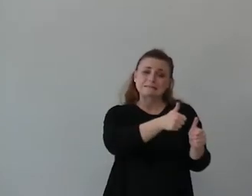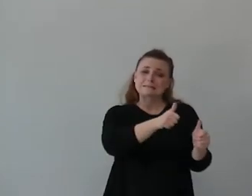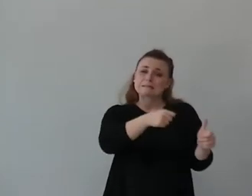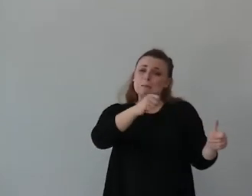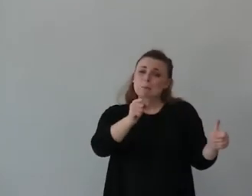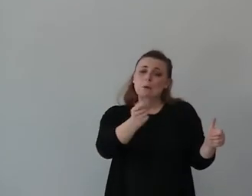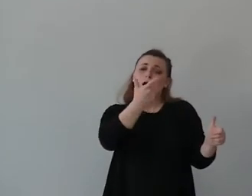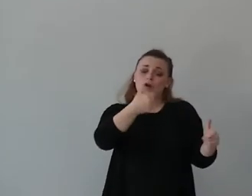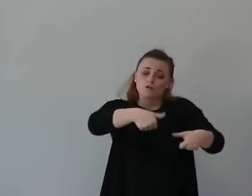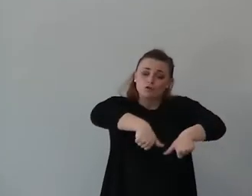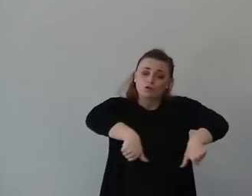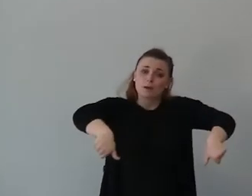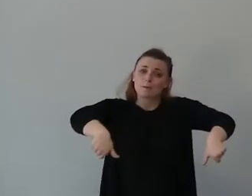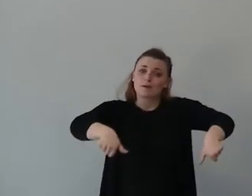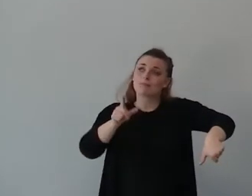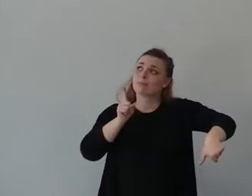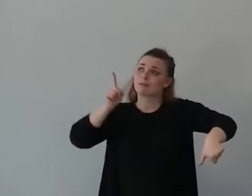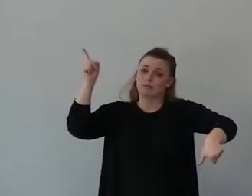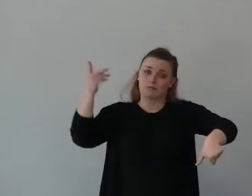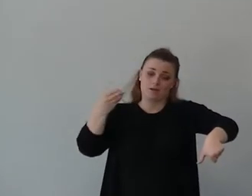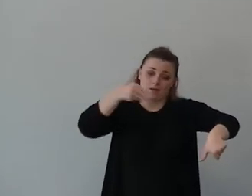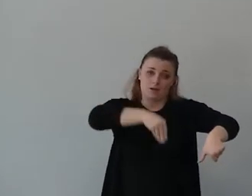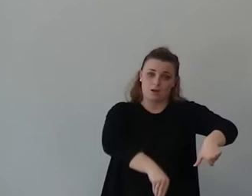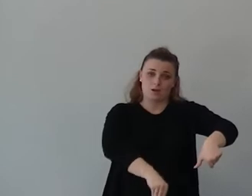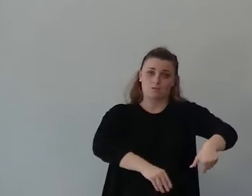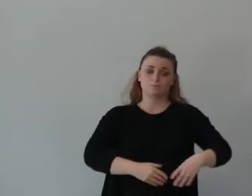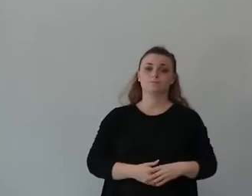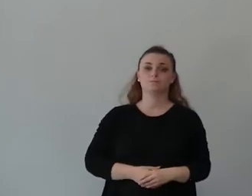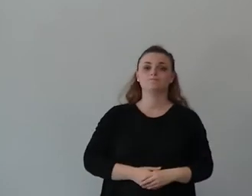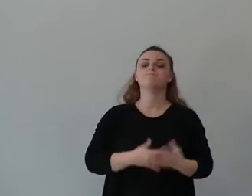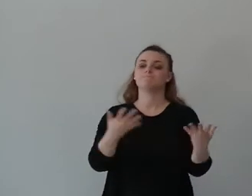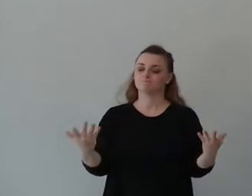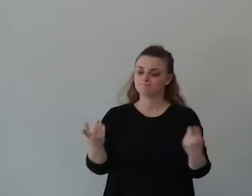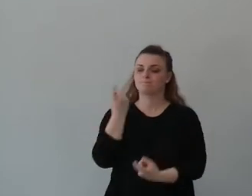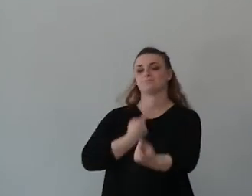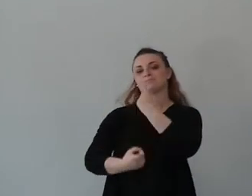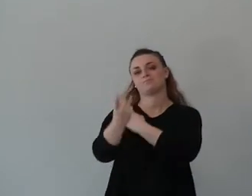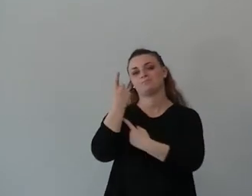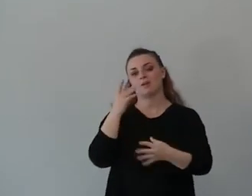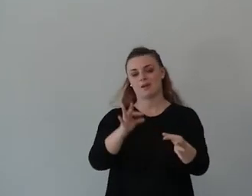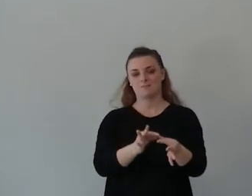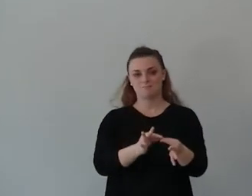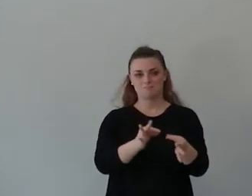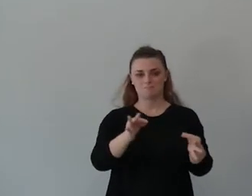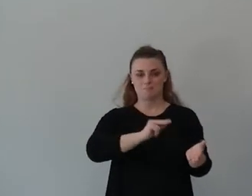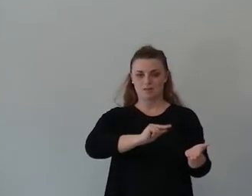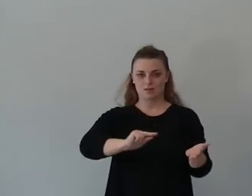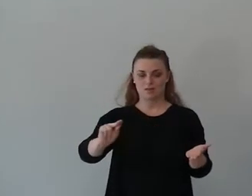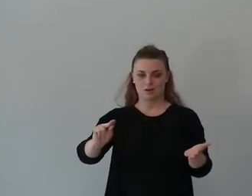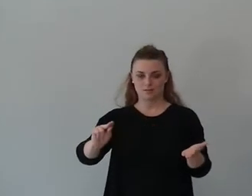basata su Dio. Okay, but let's go back to the pencil. Torniamo alla matita. So,